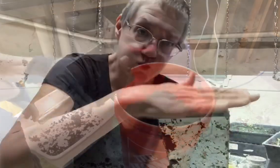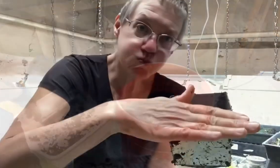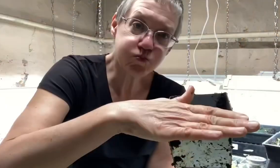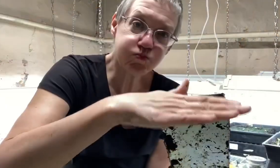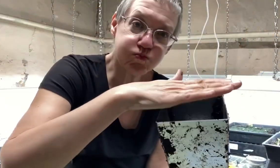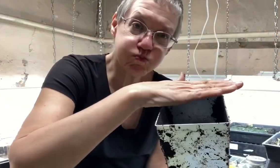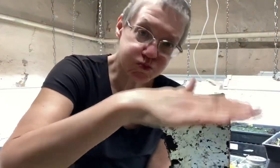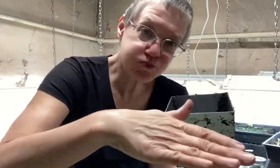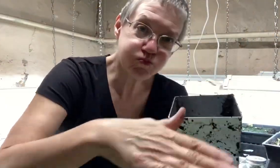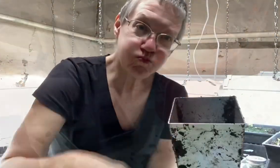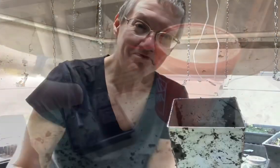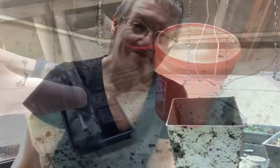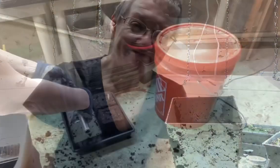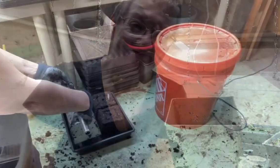Make sure you level off the bottom.